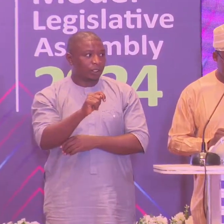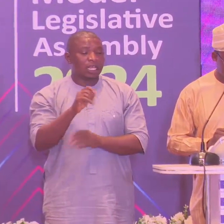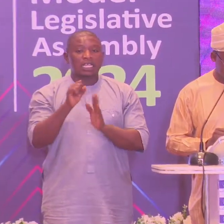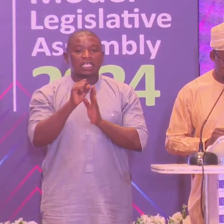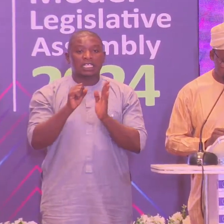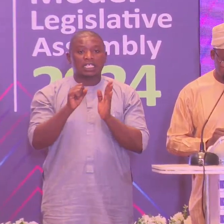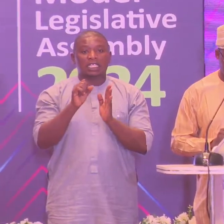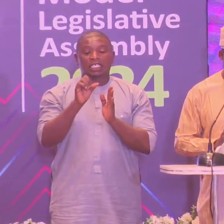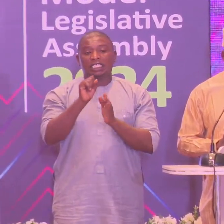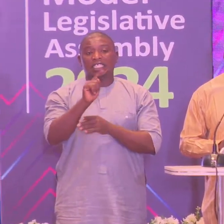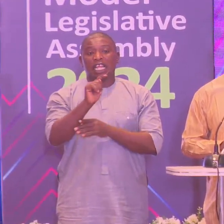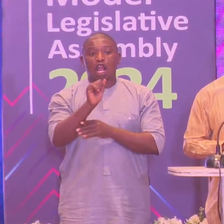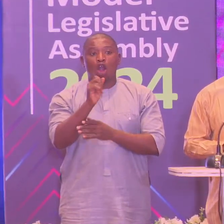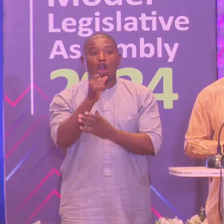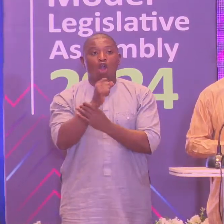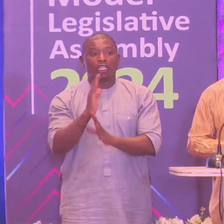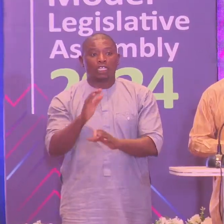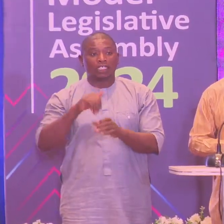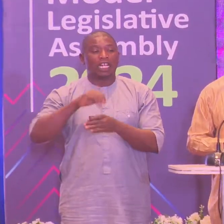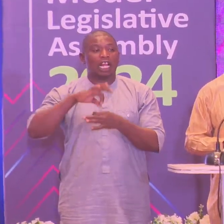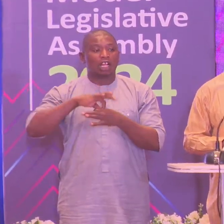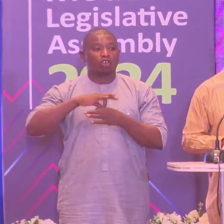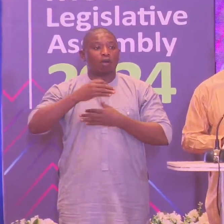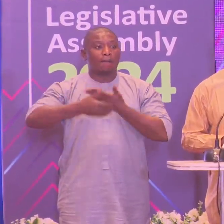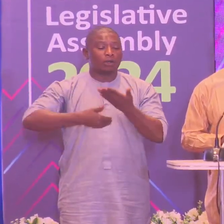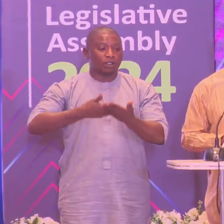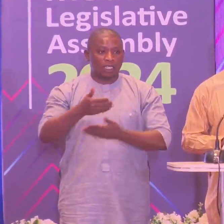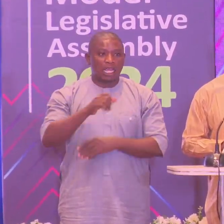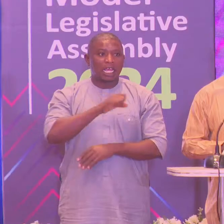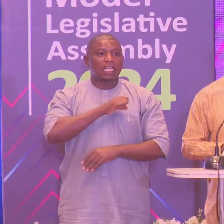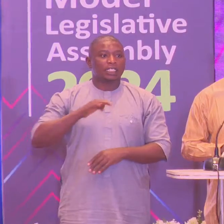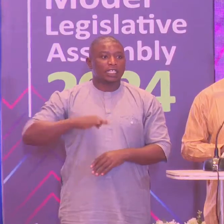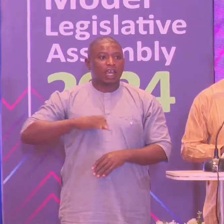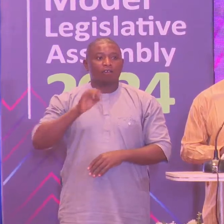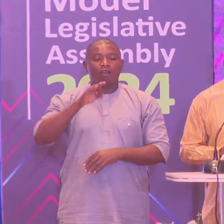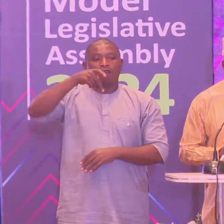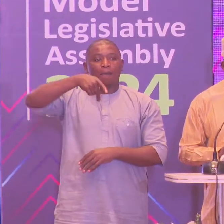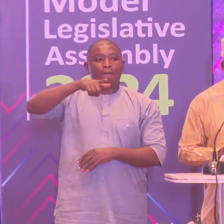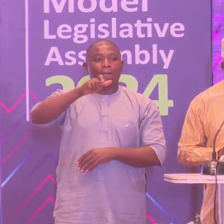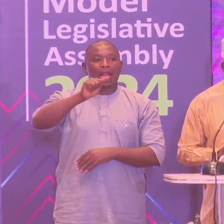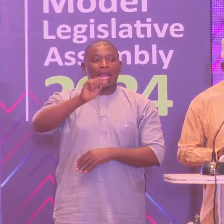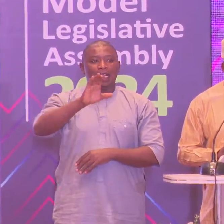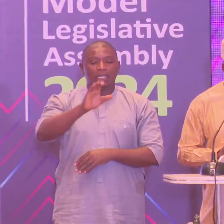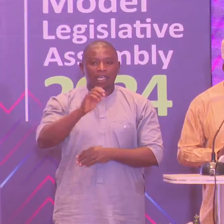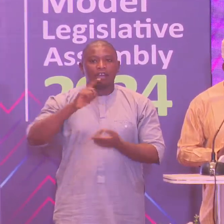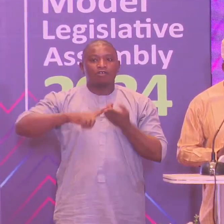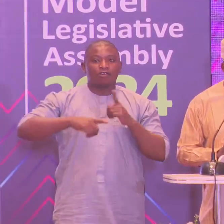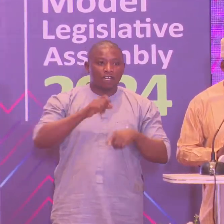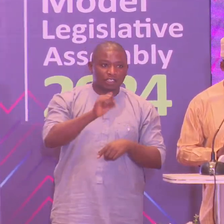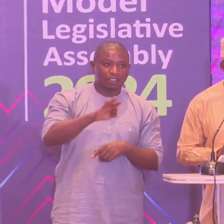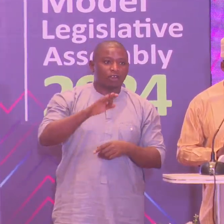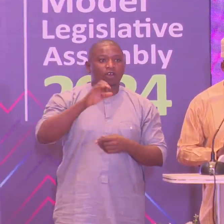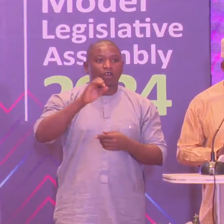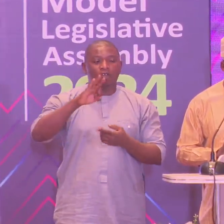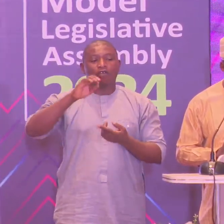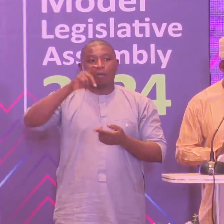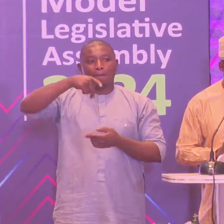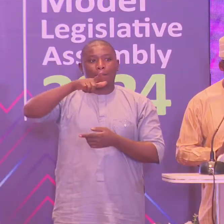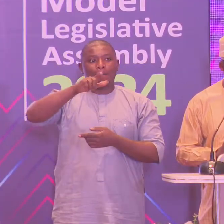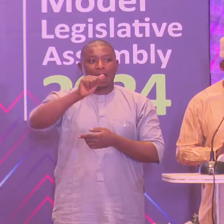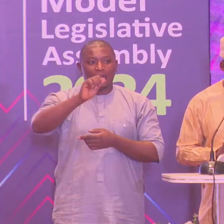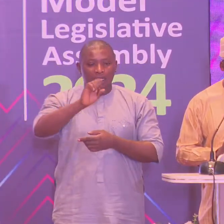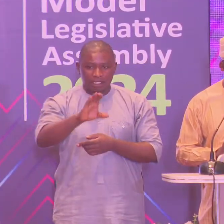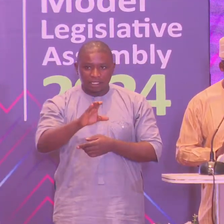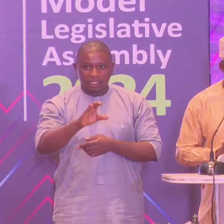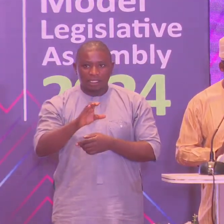stakeholders in the electoral process, staff of Plac, friends of Plac, Plac